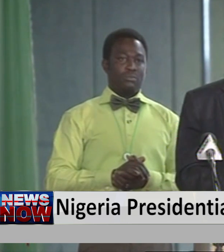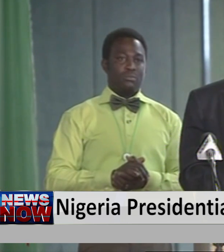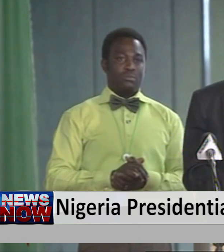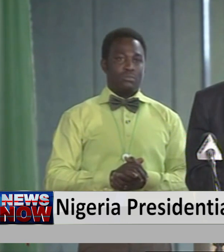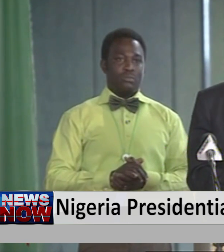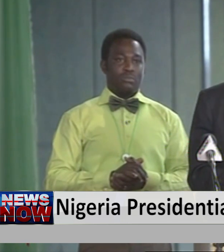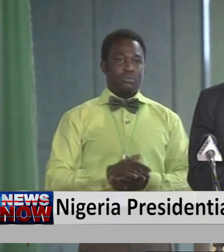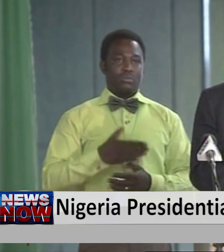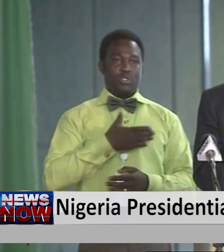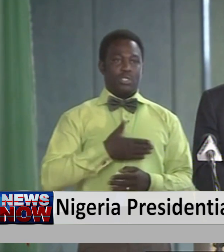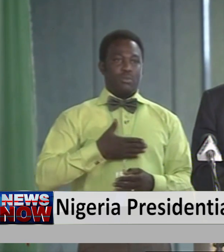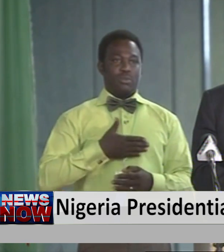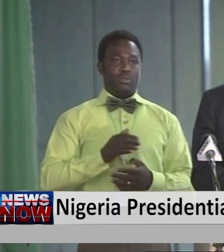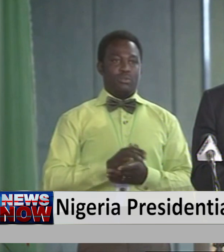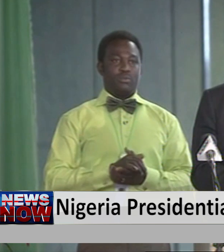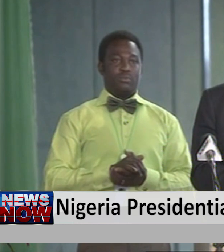My apologies.